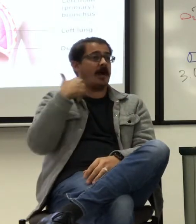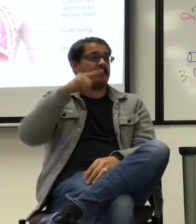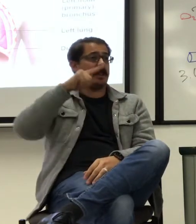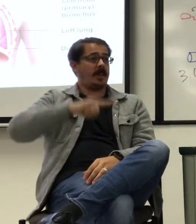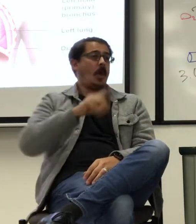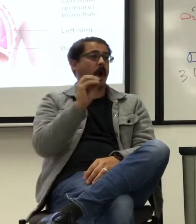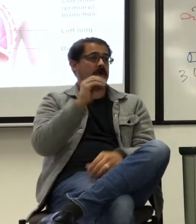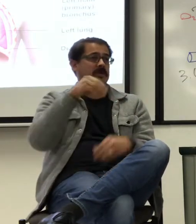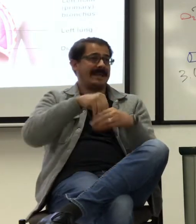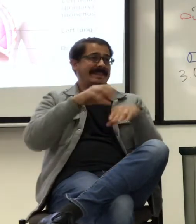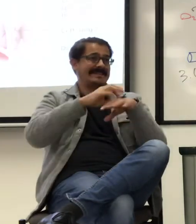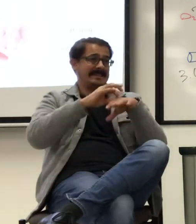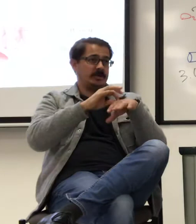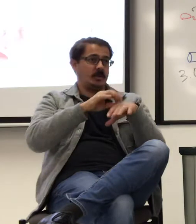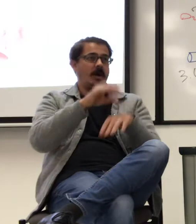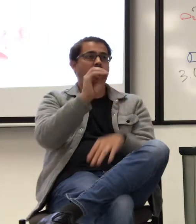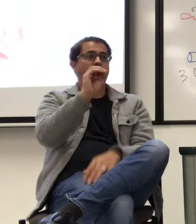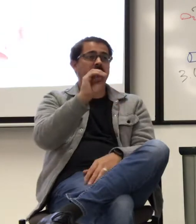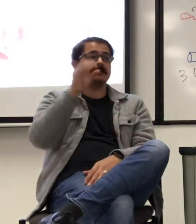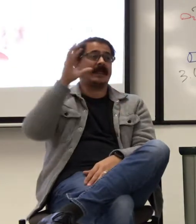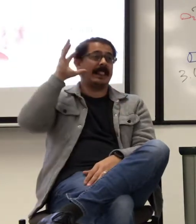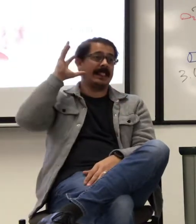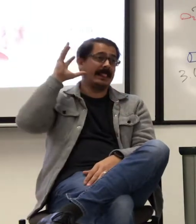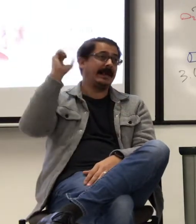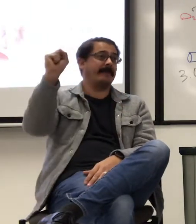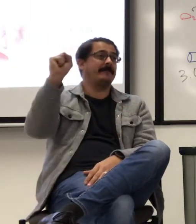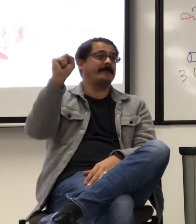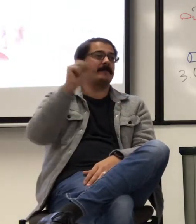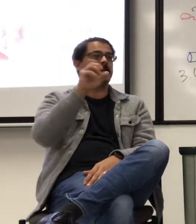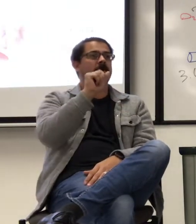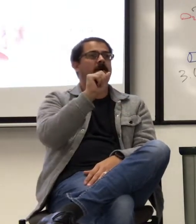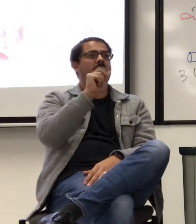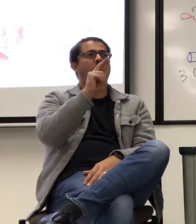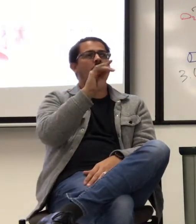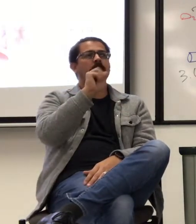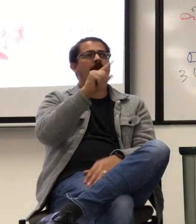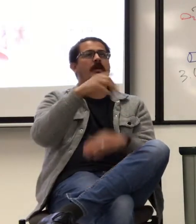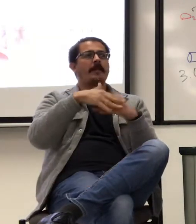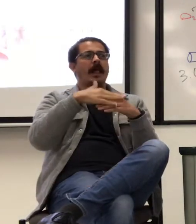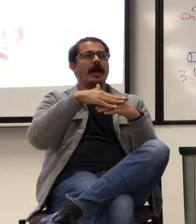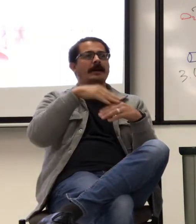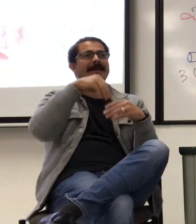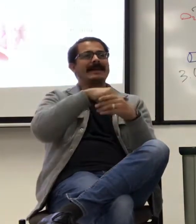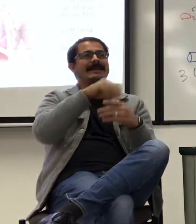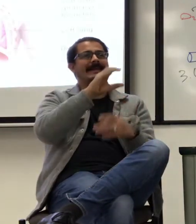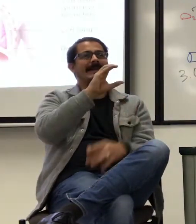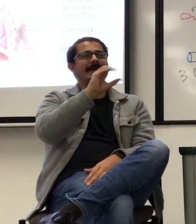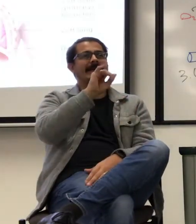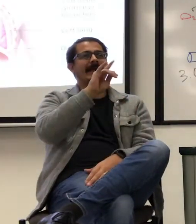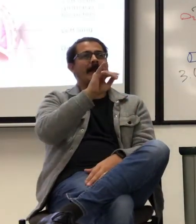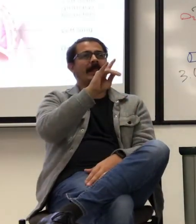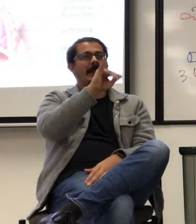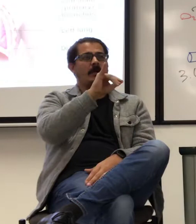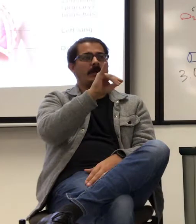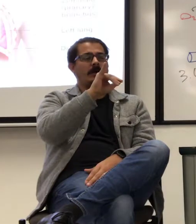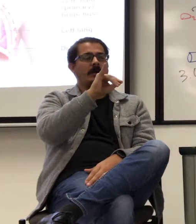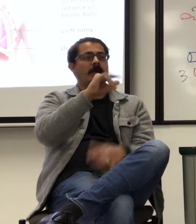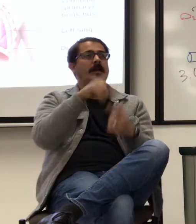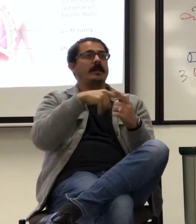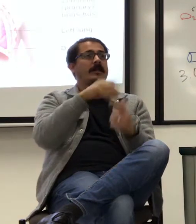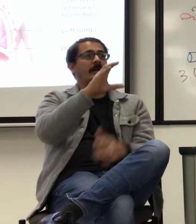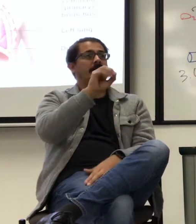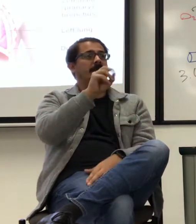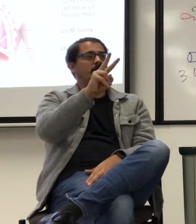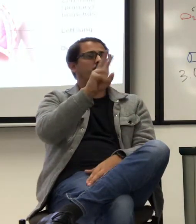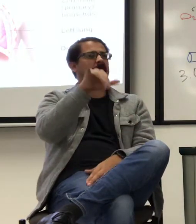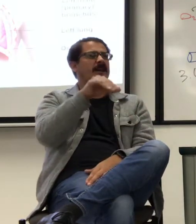in the tissue, so oxygen leaves the arterial blood in the capillaries. Right? And CO2 is a